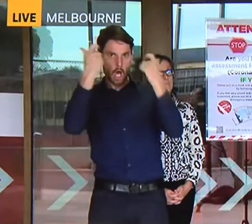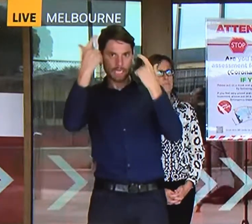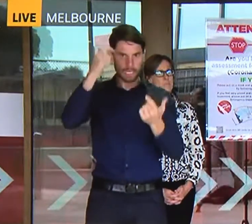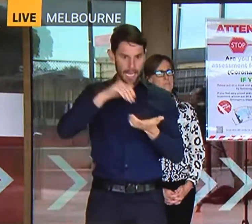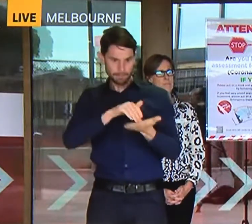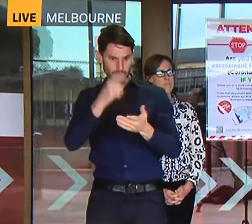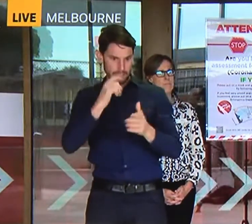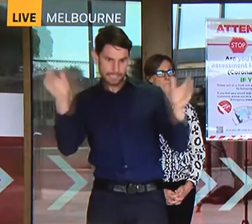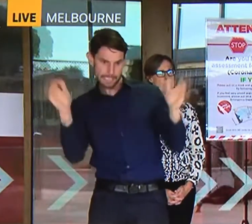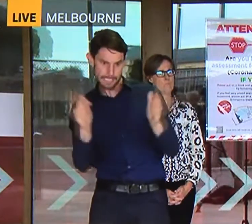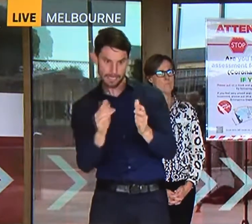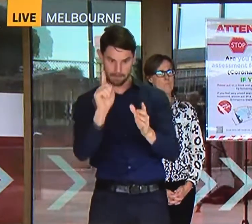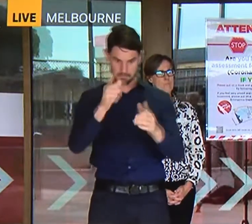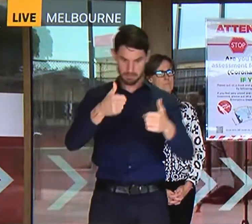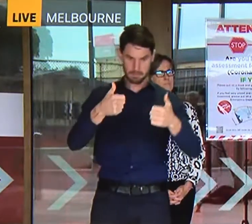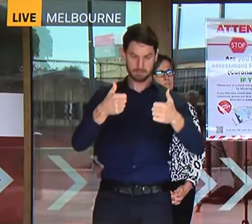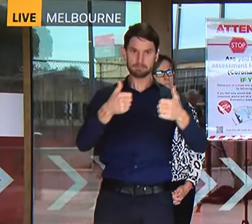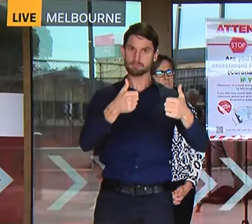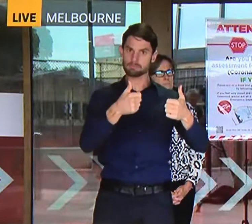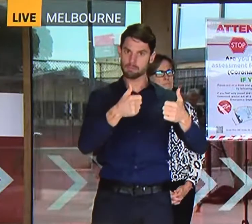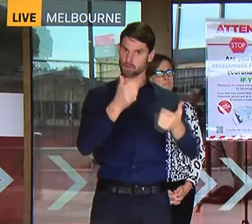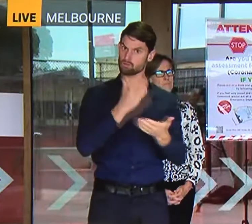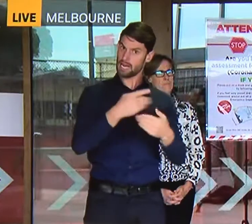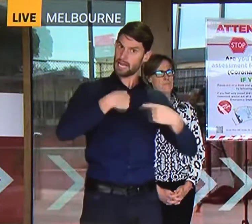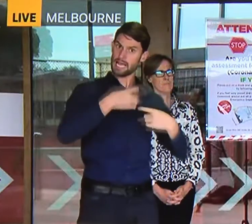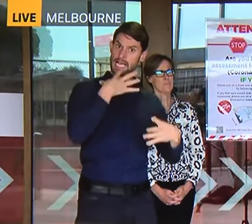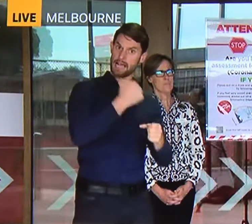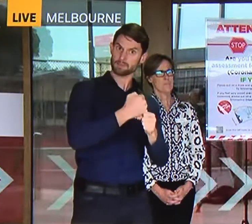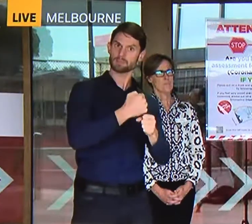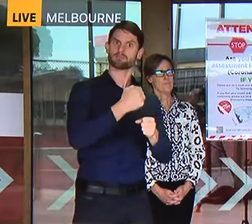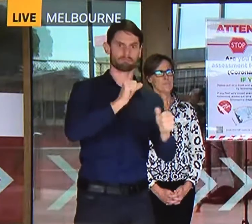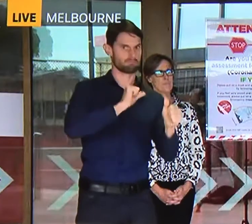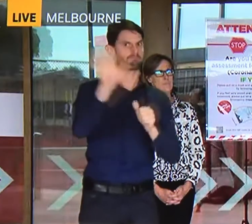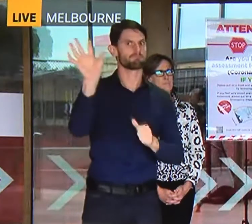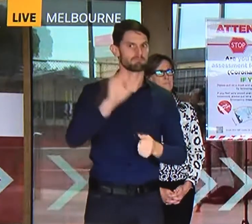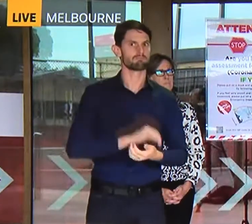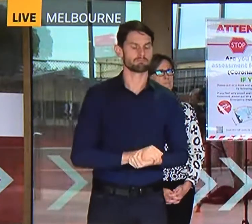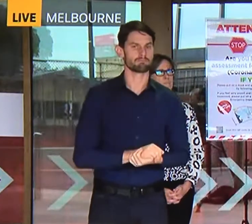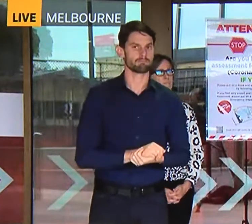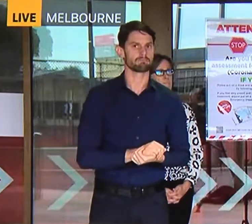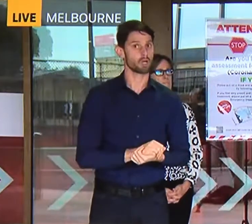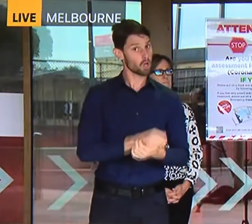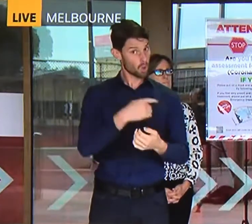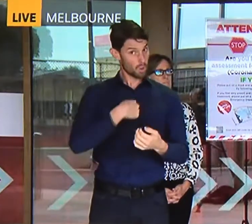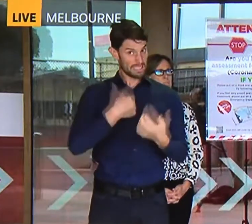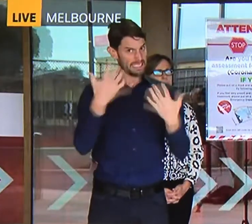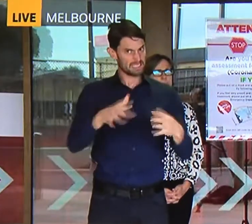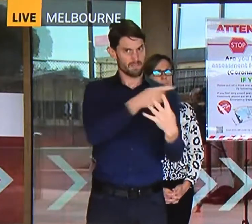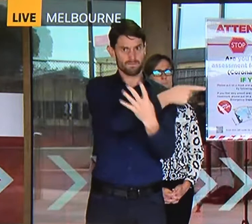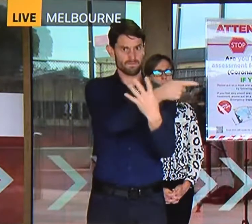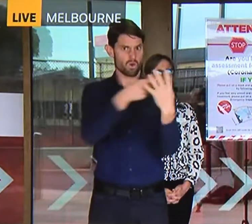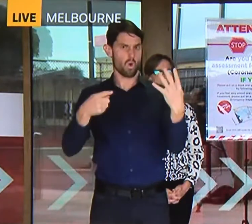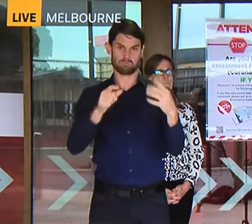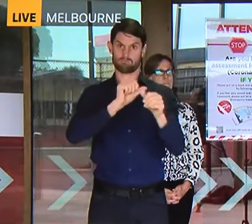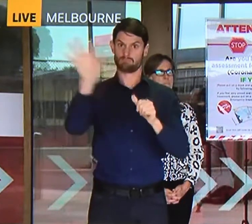a reflection of the four major measures that we are taking as a country. Firstly, we have built a ring of